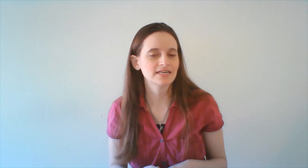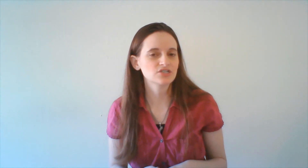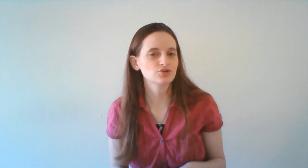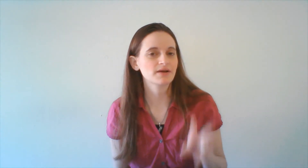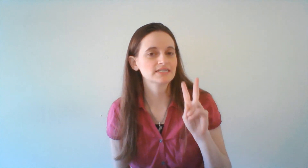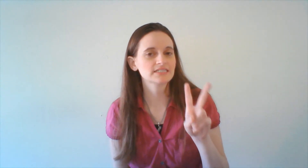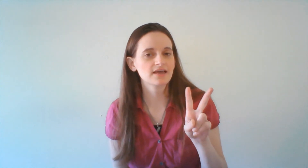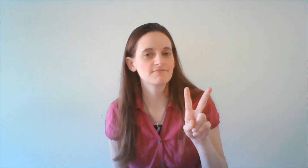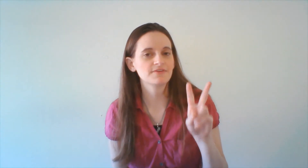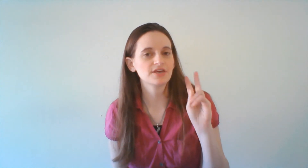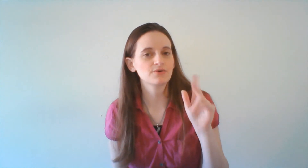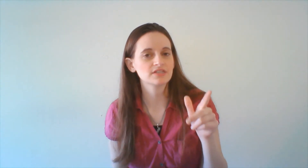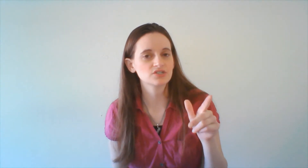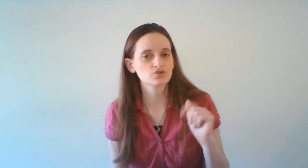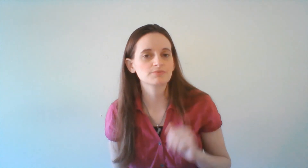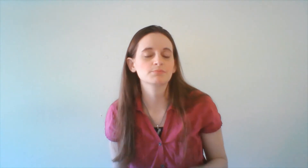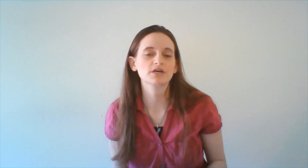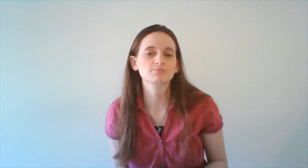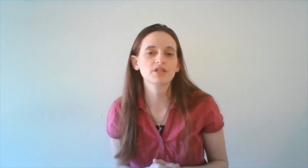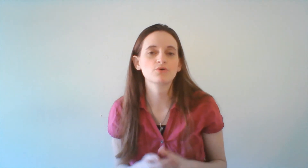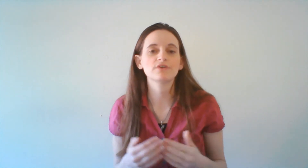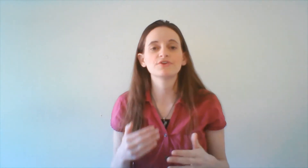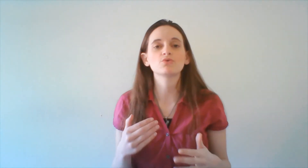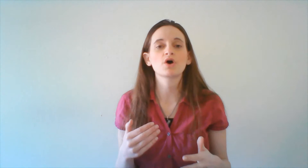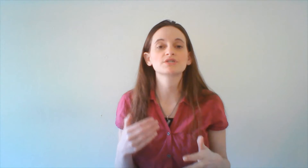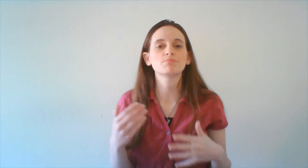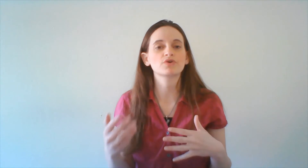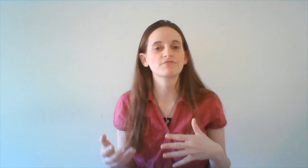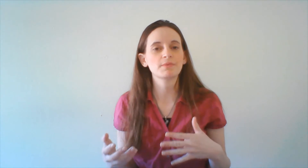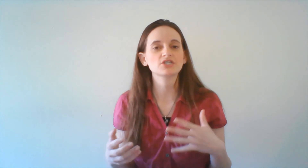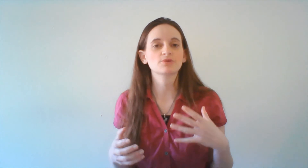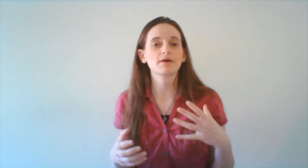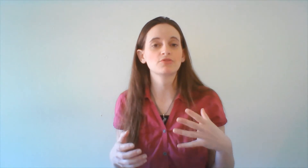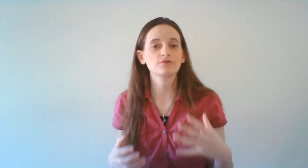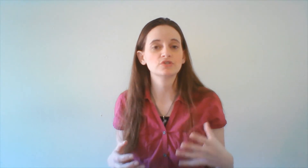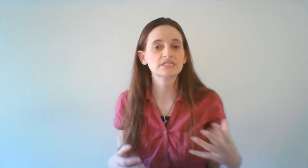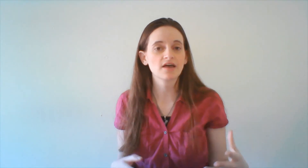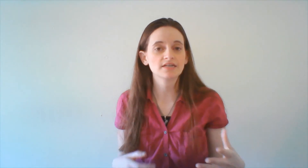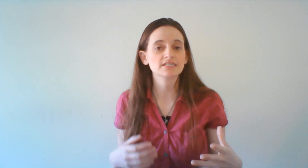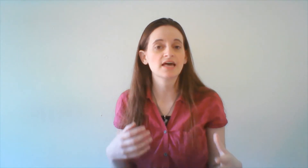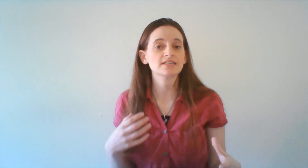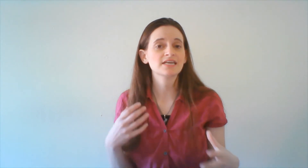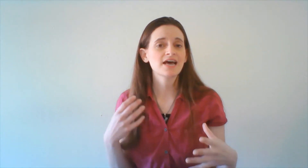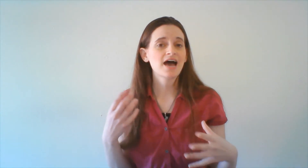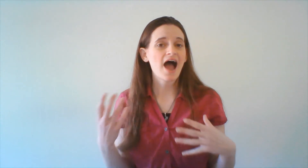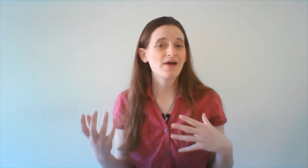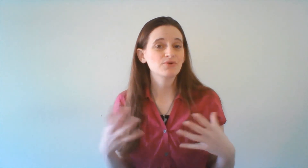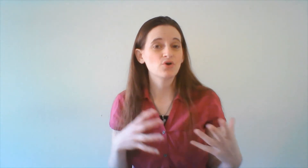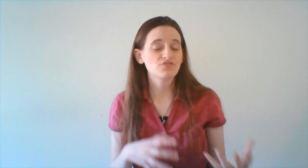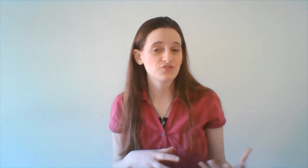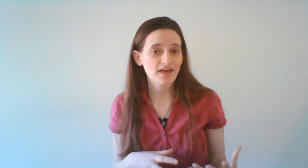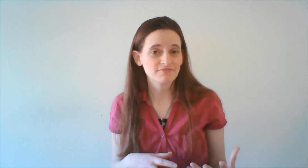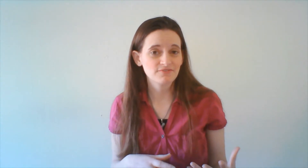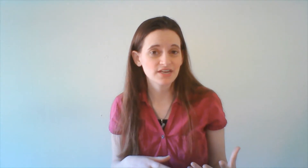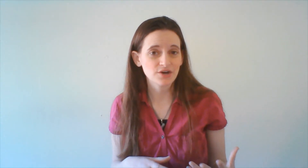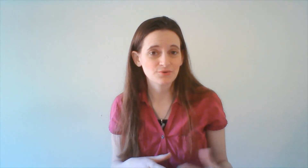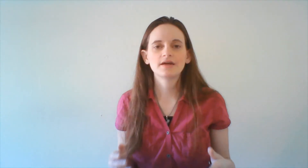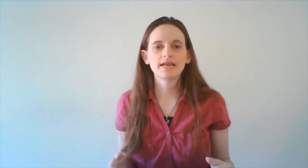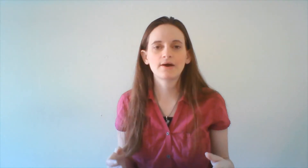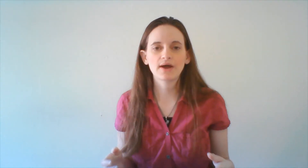to my second video in the description box below if you want more information about those signs that I went over in that video. Now, as a